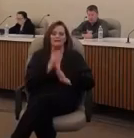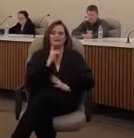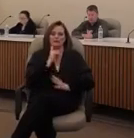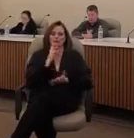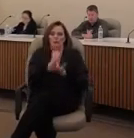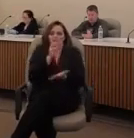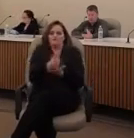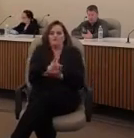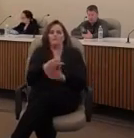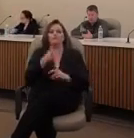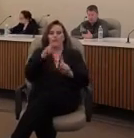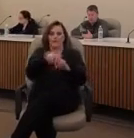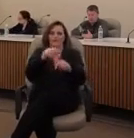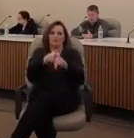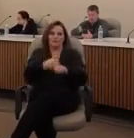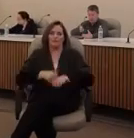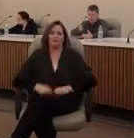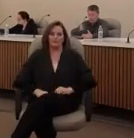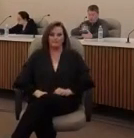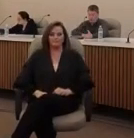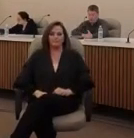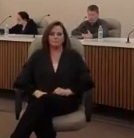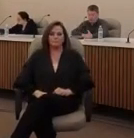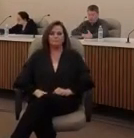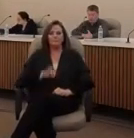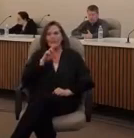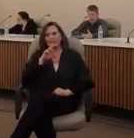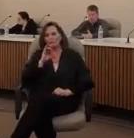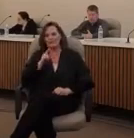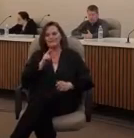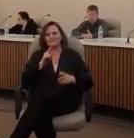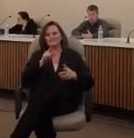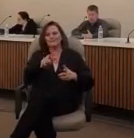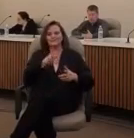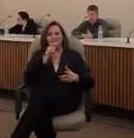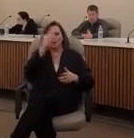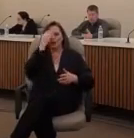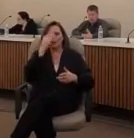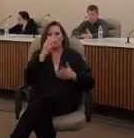is, he basically wasn't sure of the code.